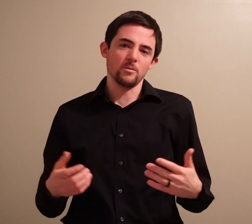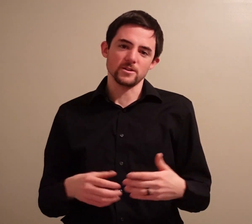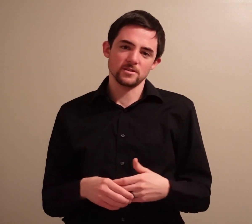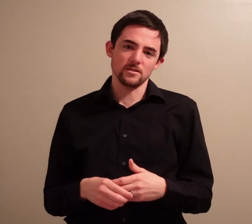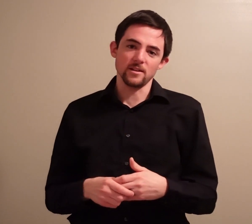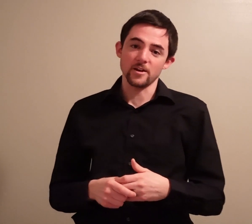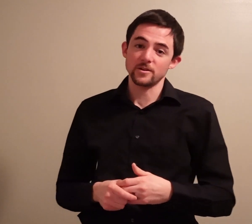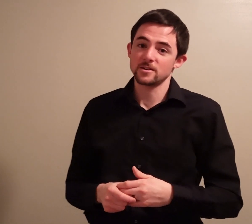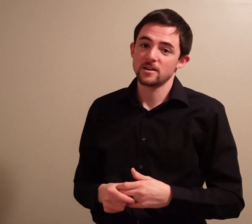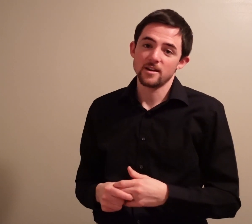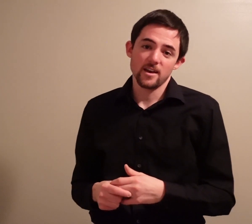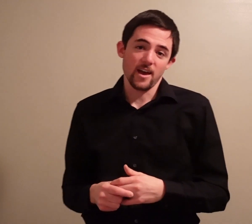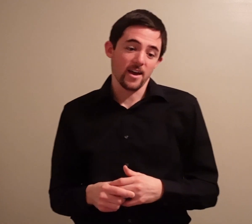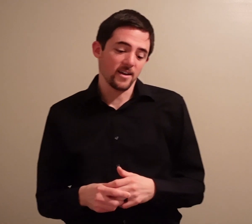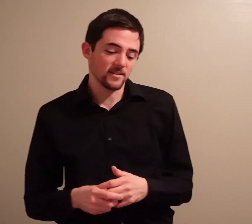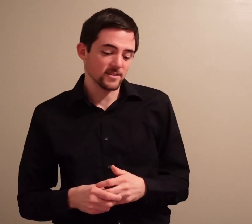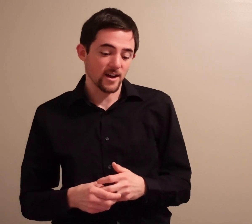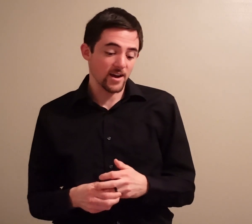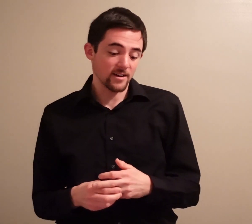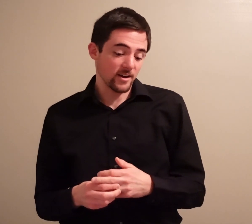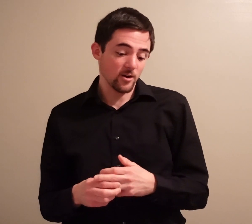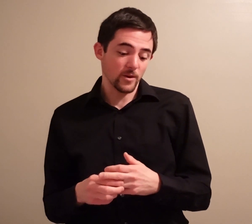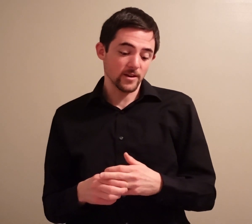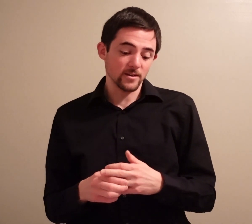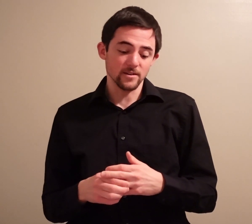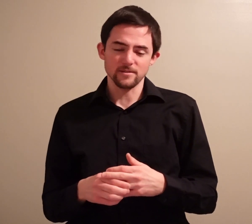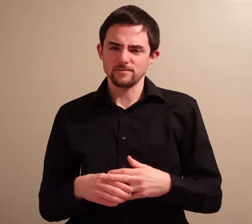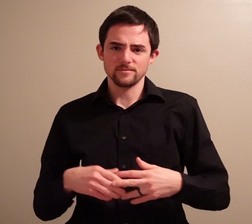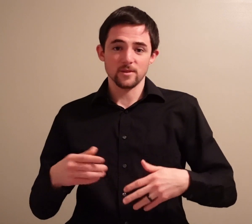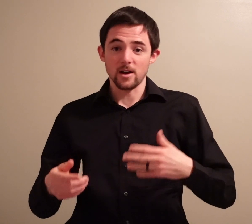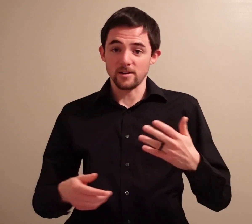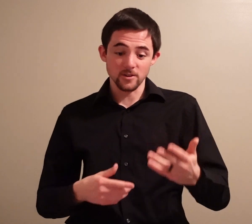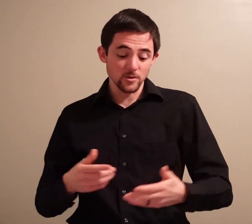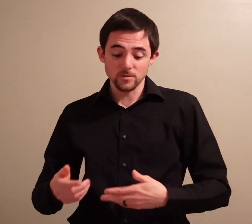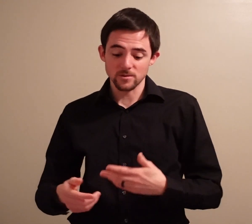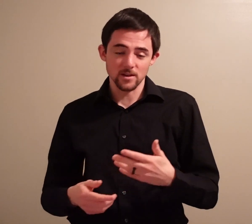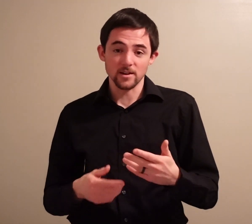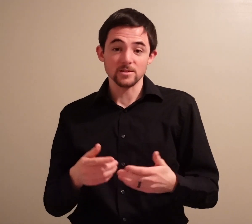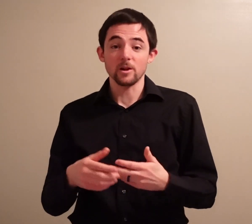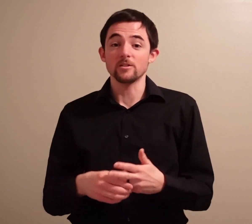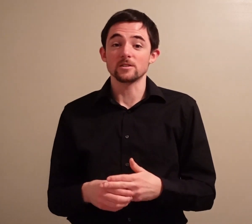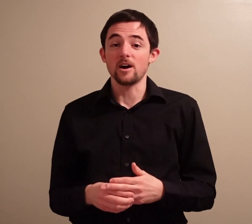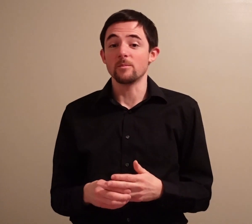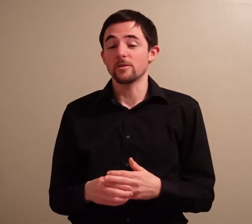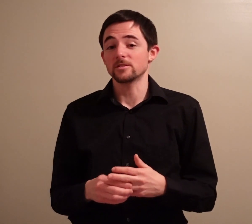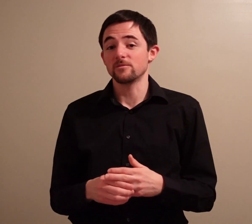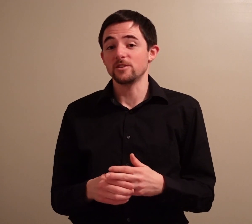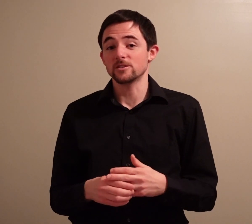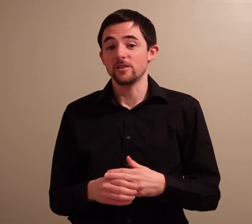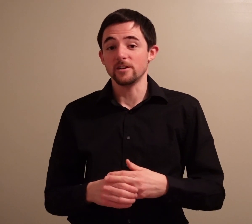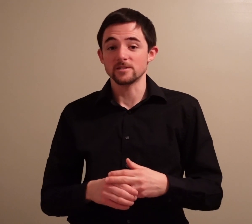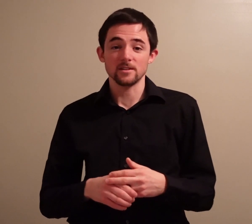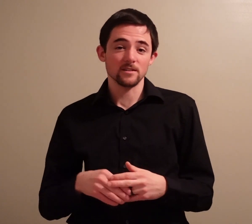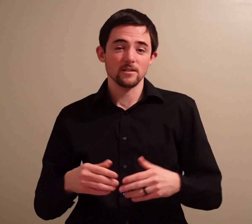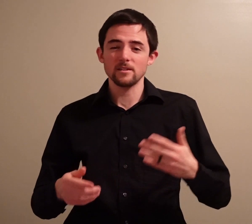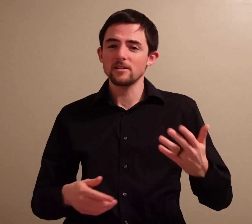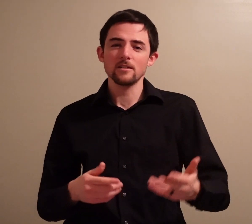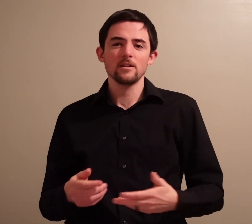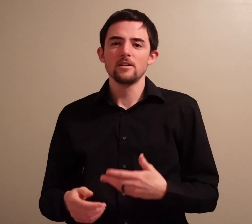much to the language, and I hope I get explain those a lot more in some future videos. They're a little